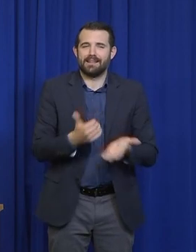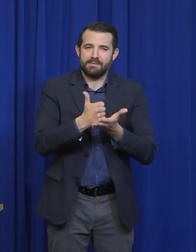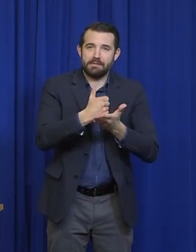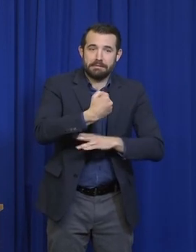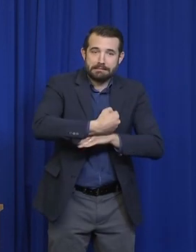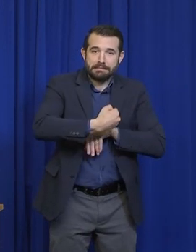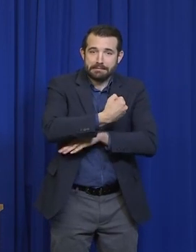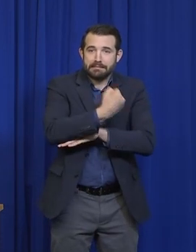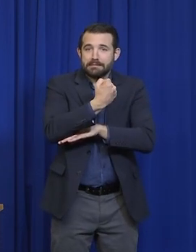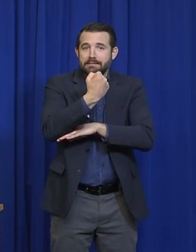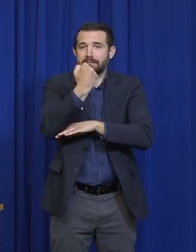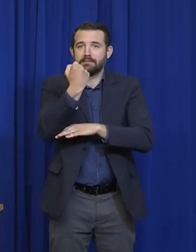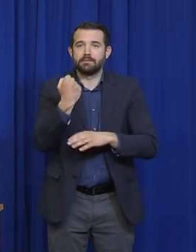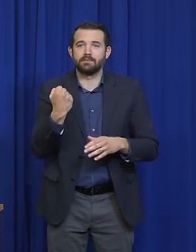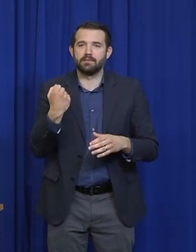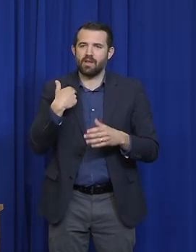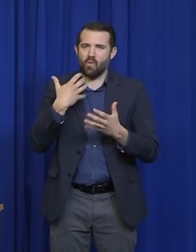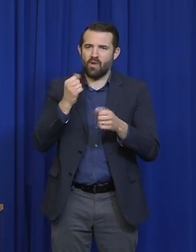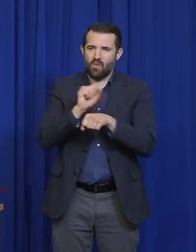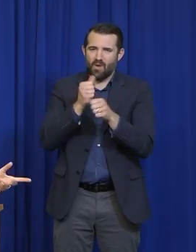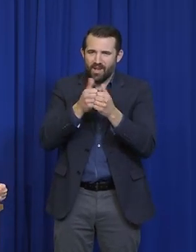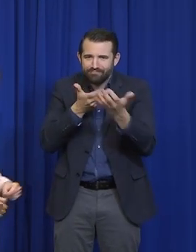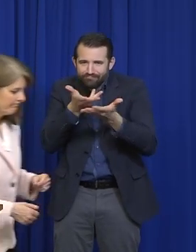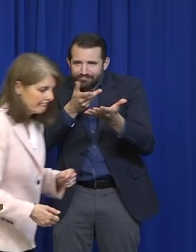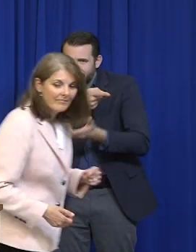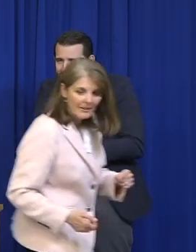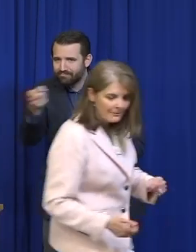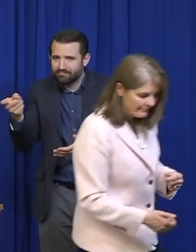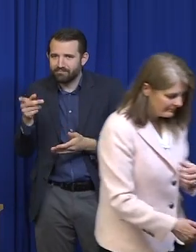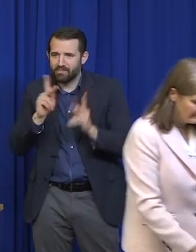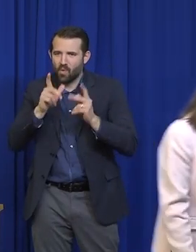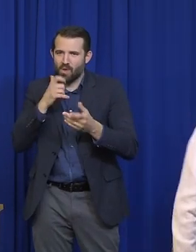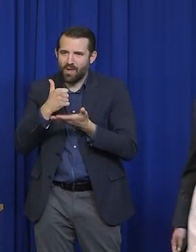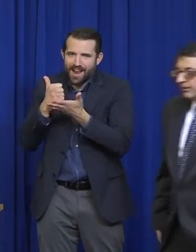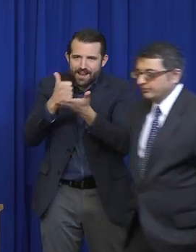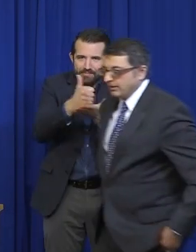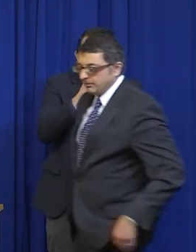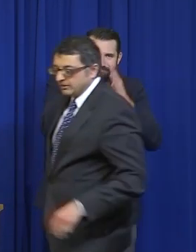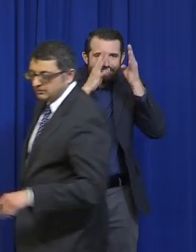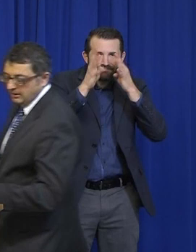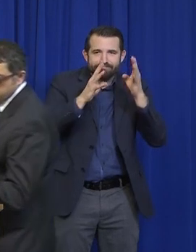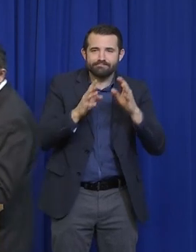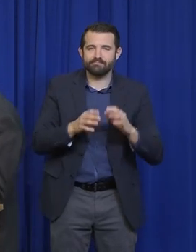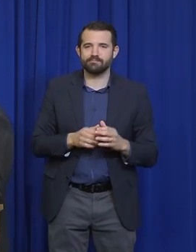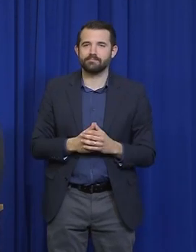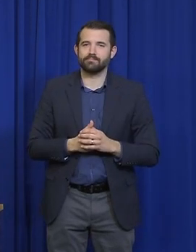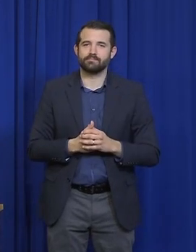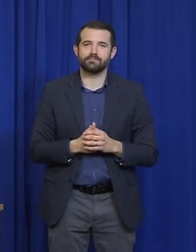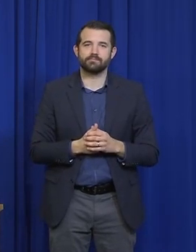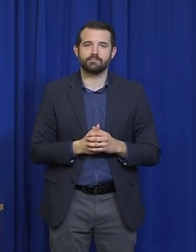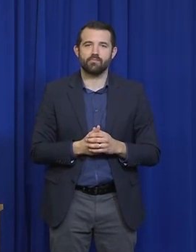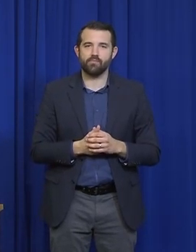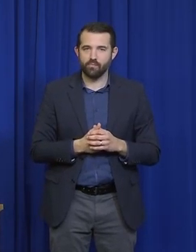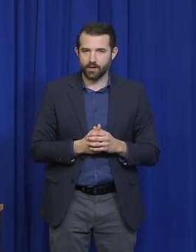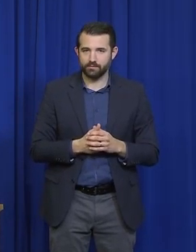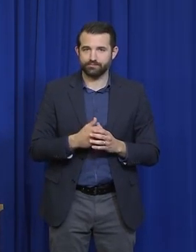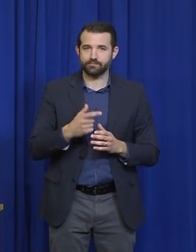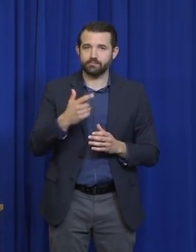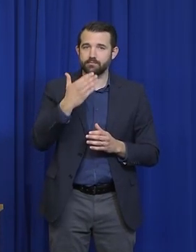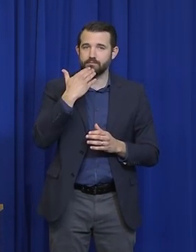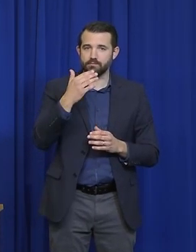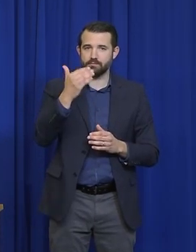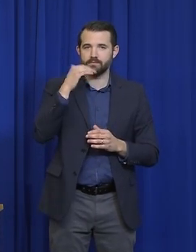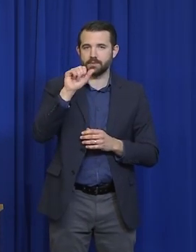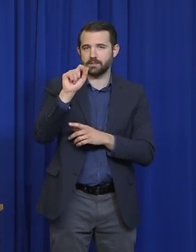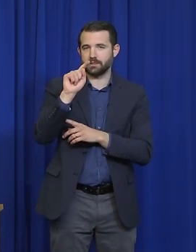we we want to work closely with the business community on thank you thanks a lot Michael up next is Steve Miller that